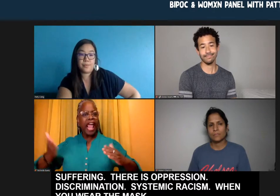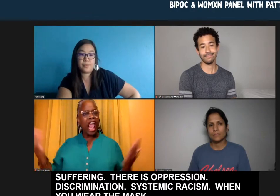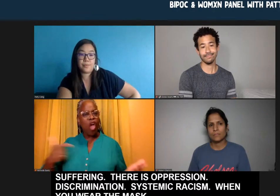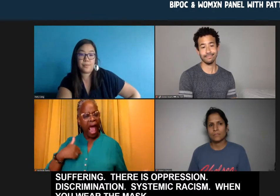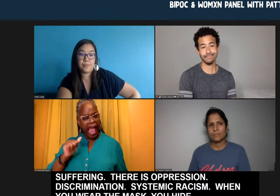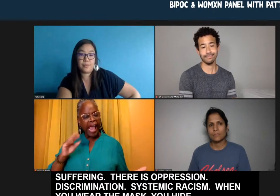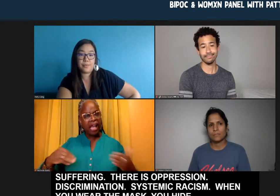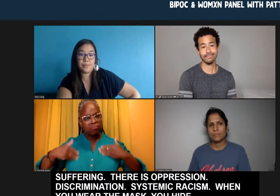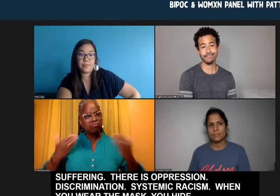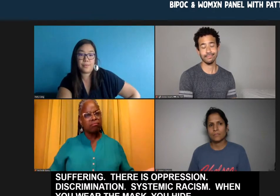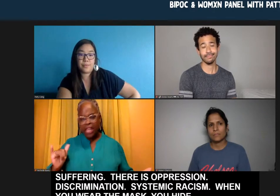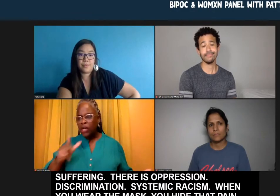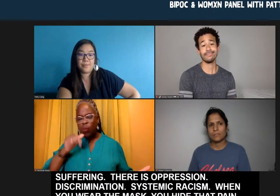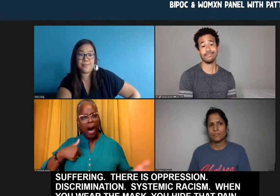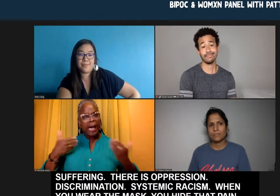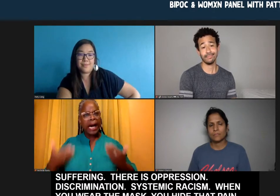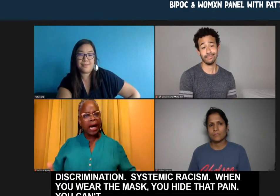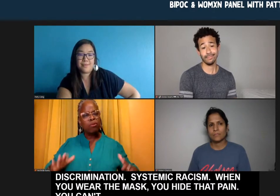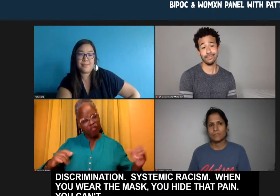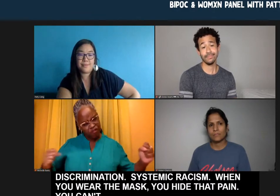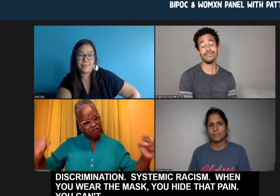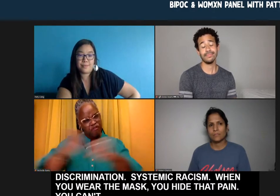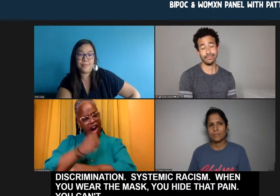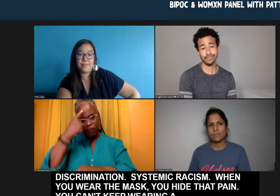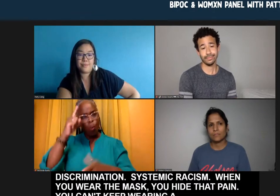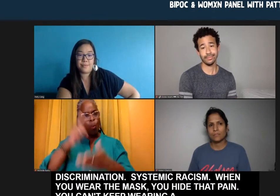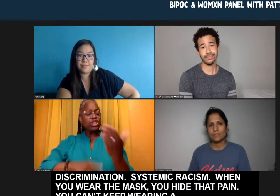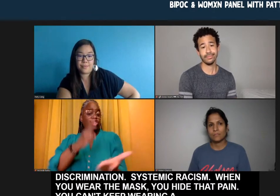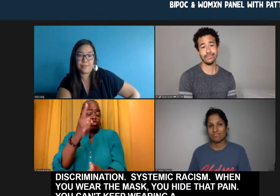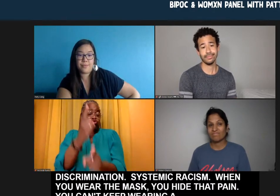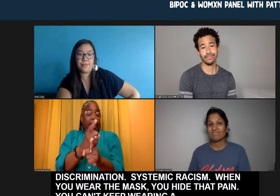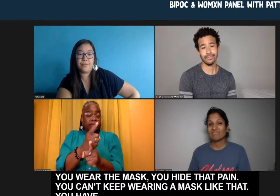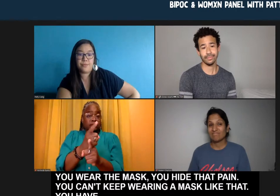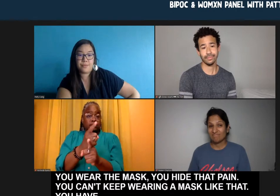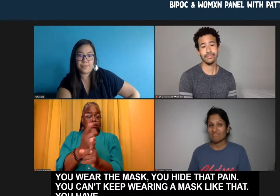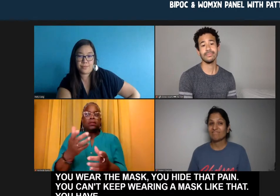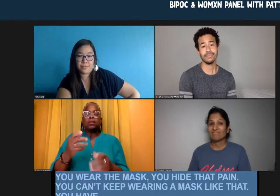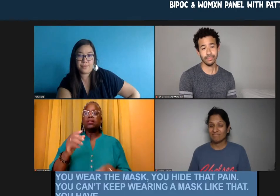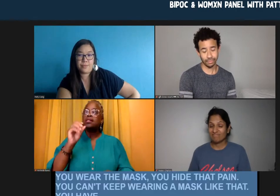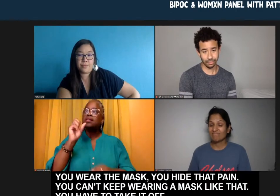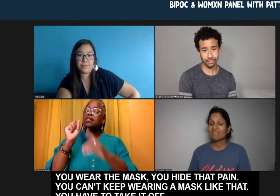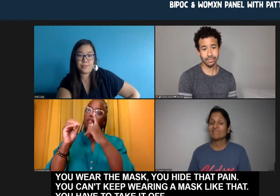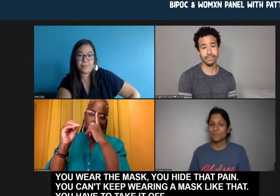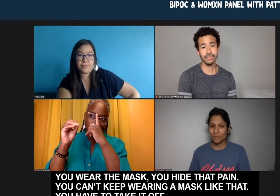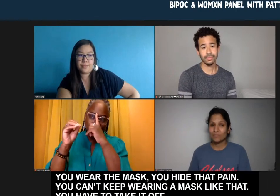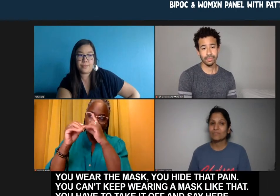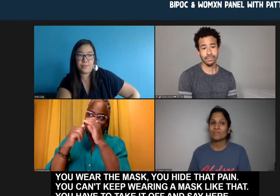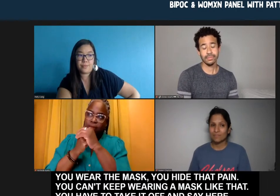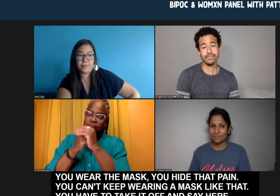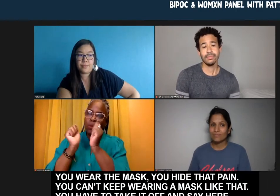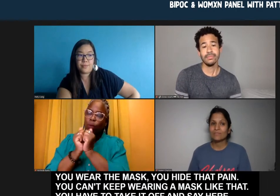can't keep wearing a mask like that. You've got to take it off and say, here I am. And you have to fight for what is right. So